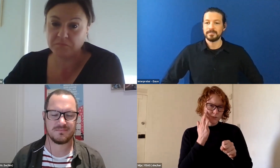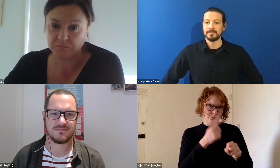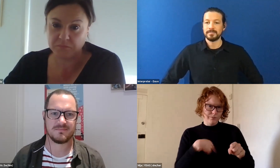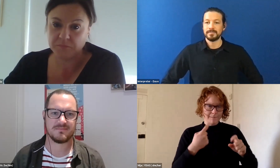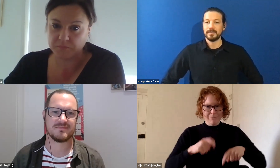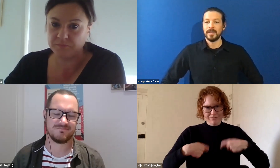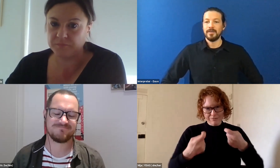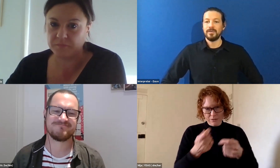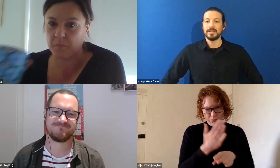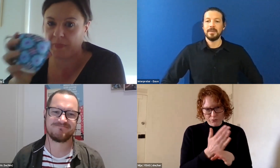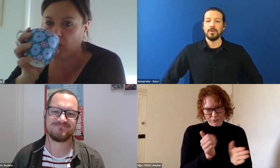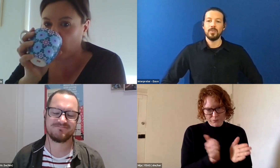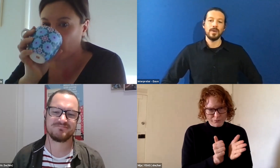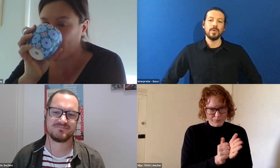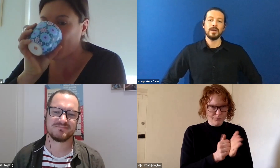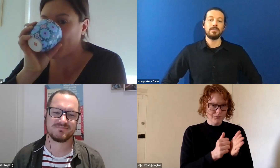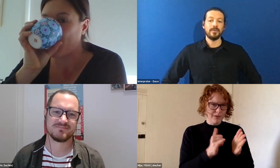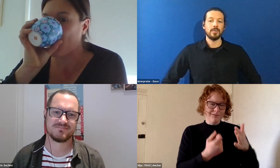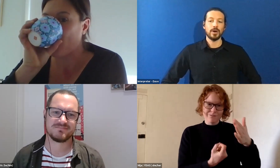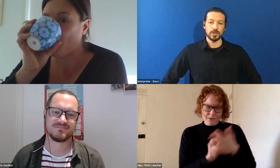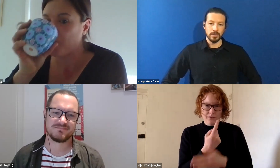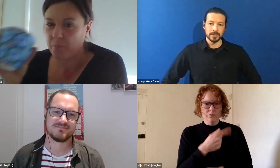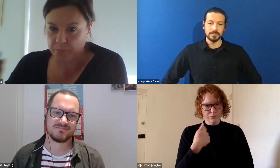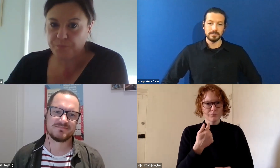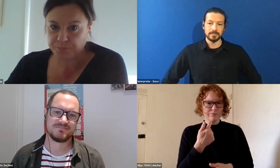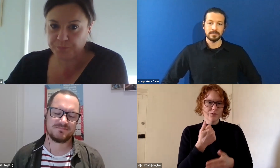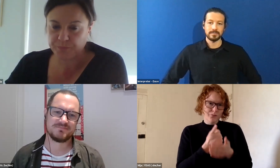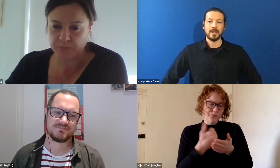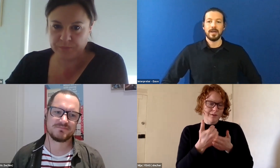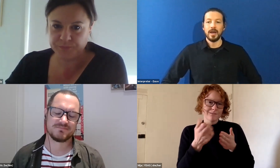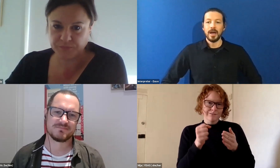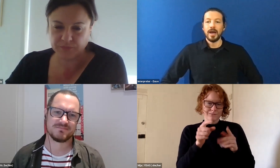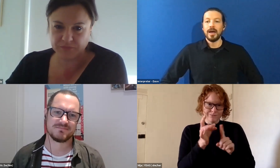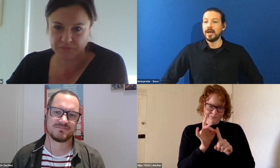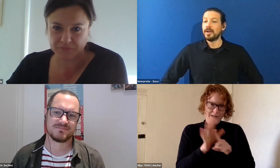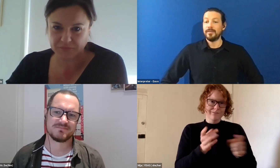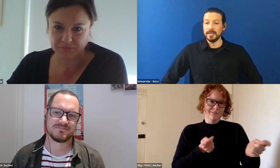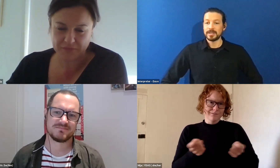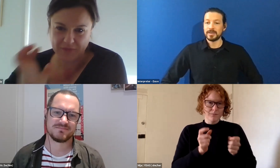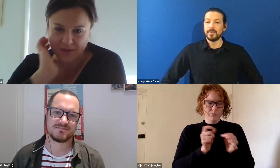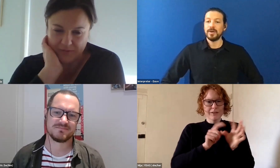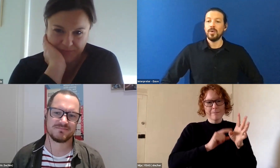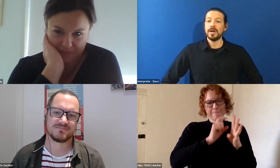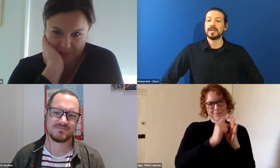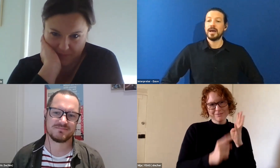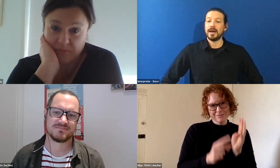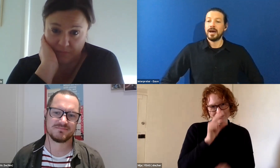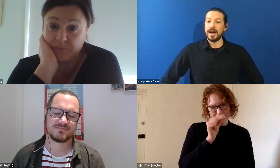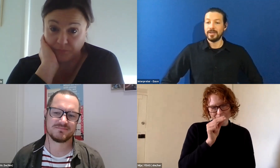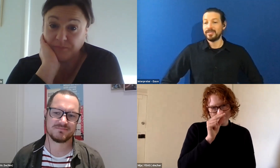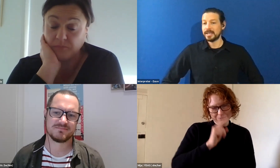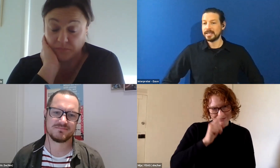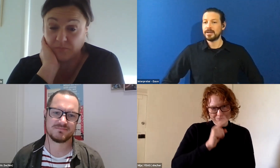models. For example, when we provide workshops and events, we